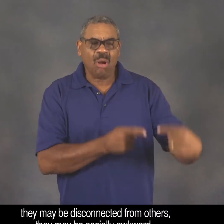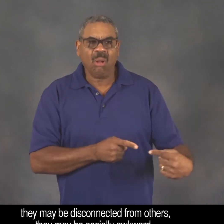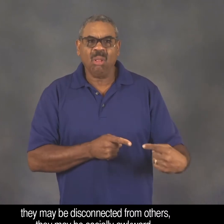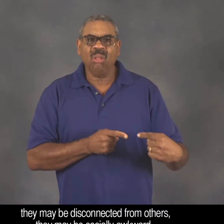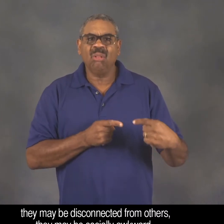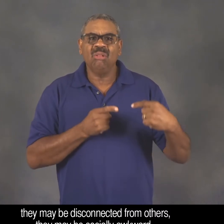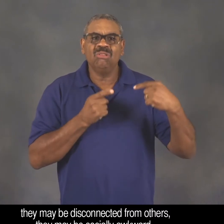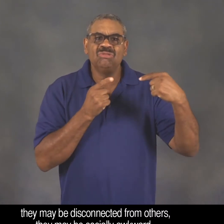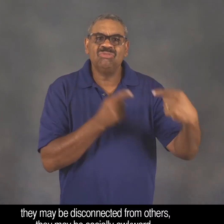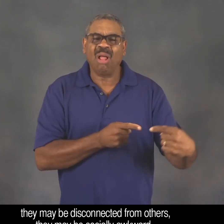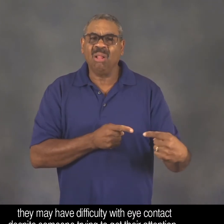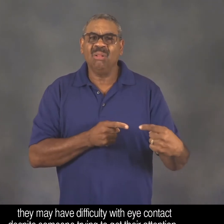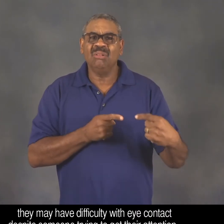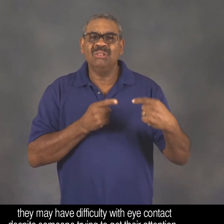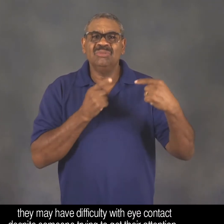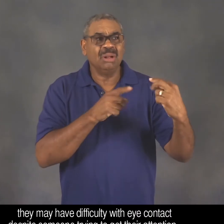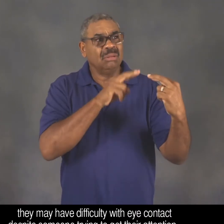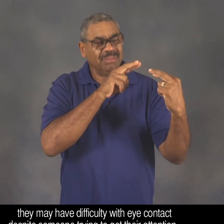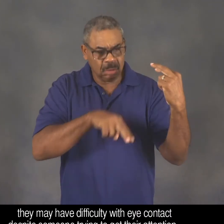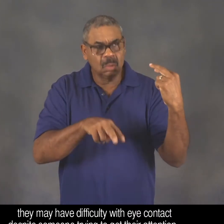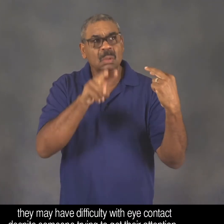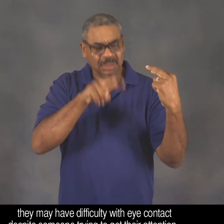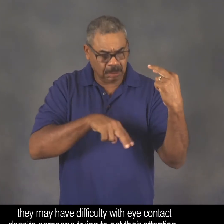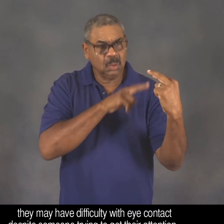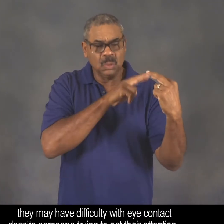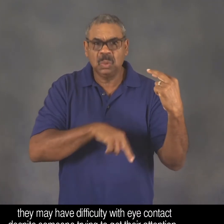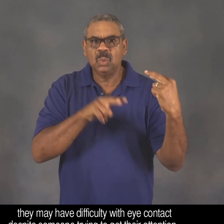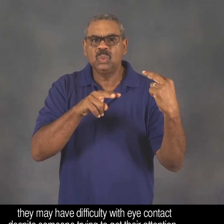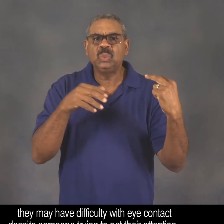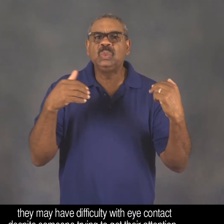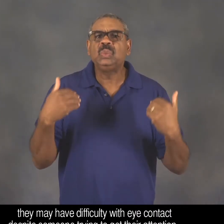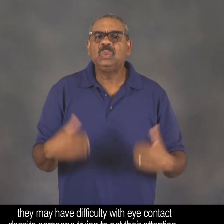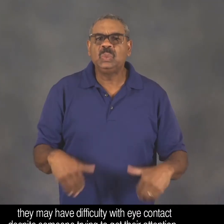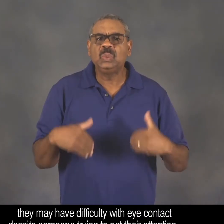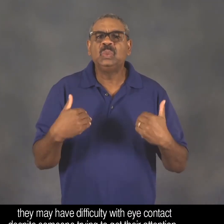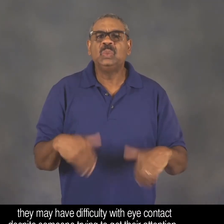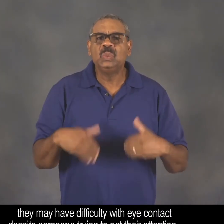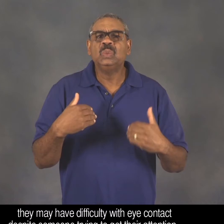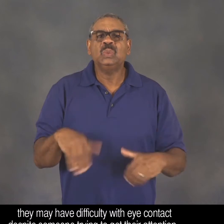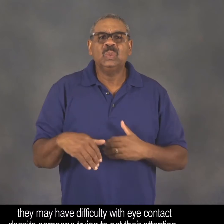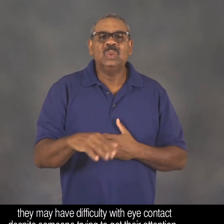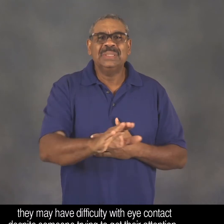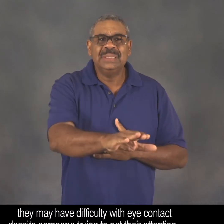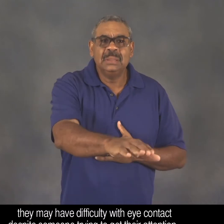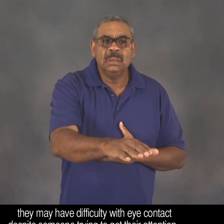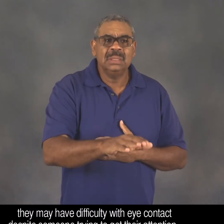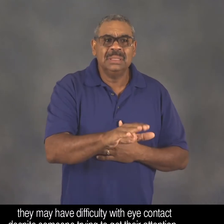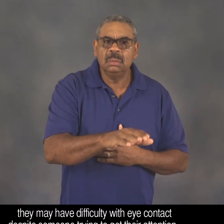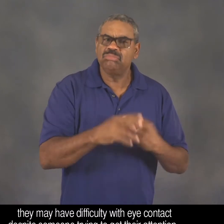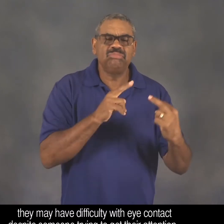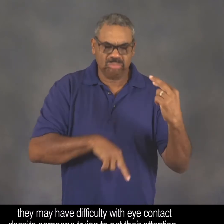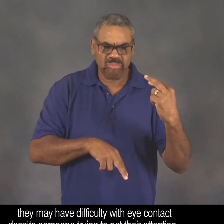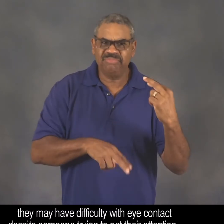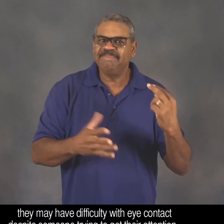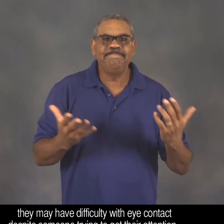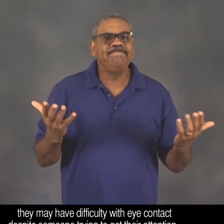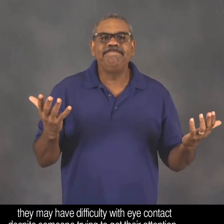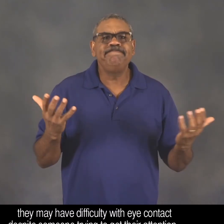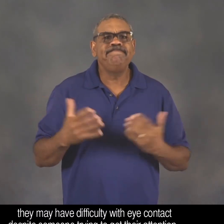socially awkward. They may have difficulty with eye contact despite someone trying to get their